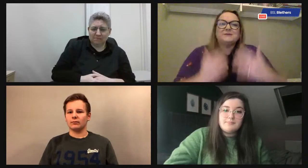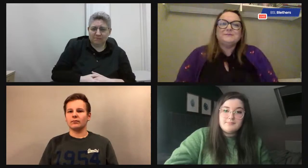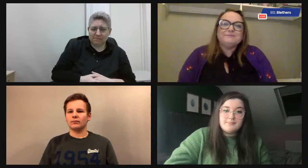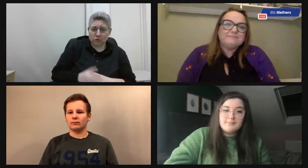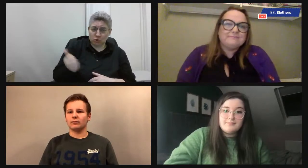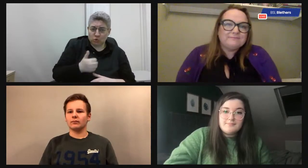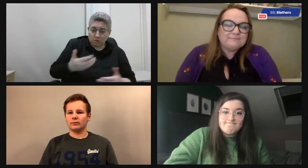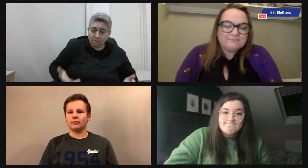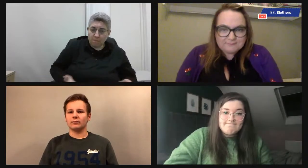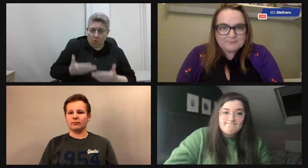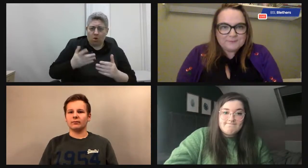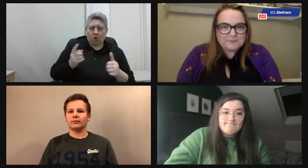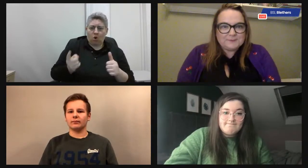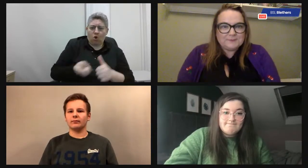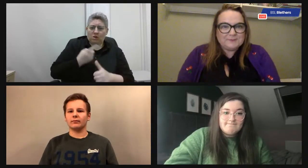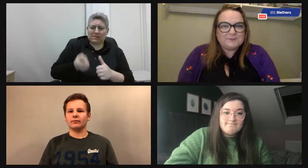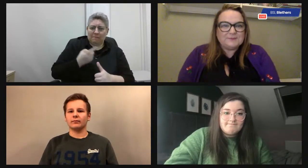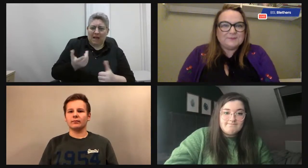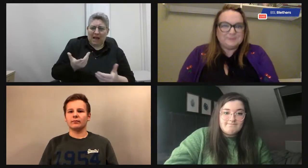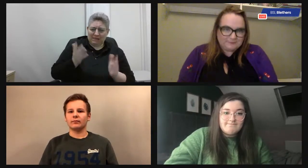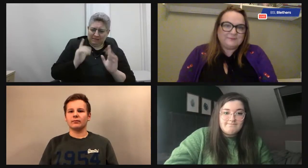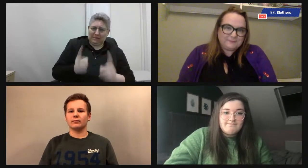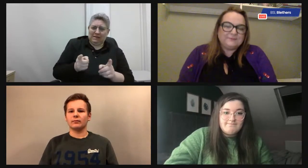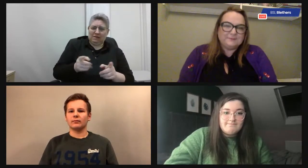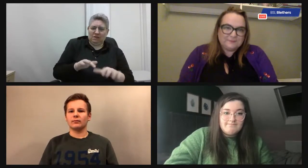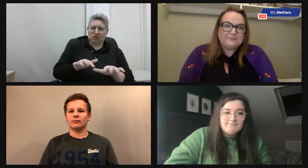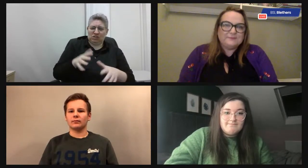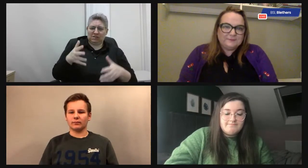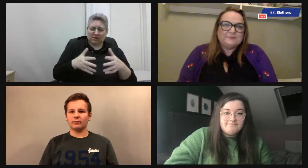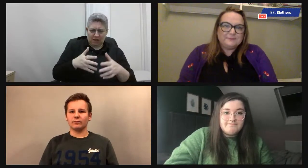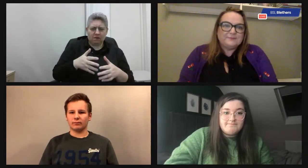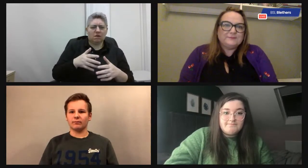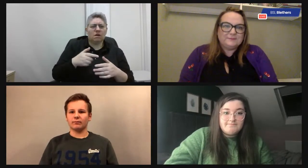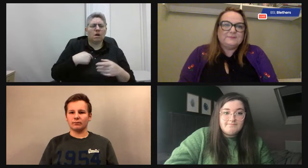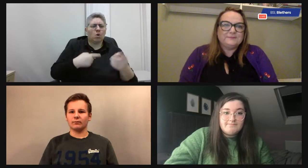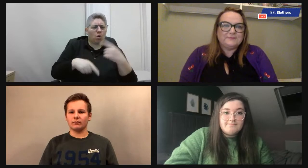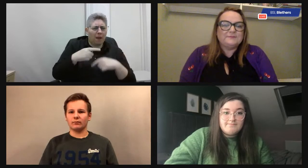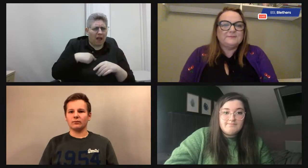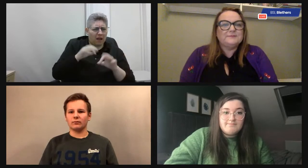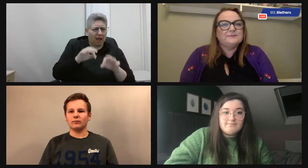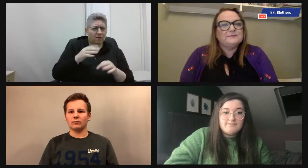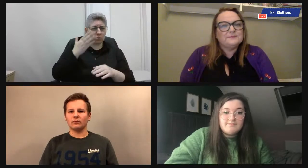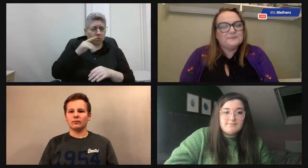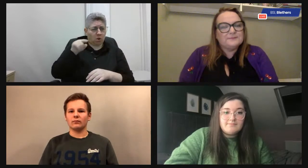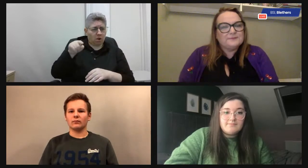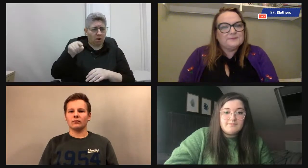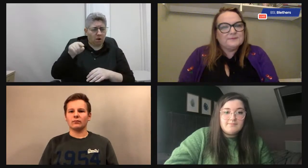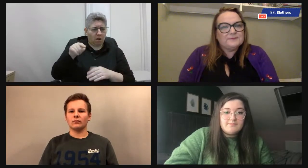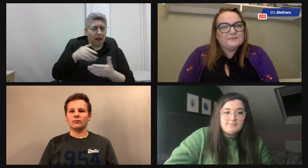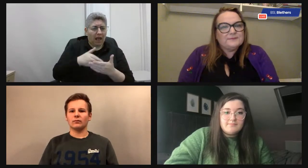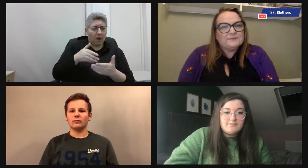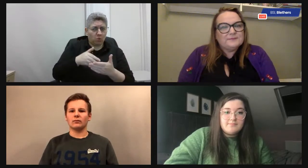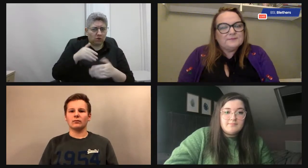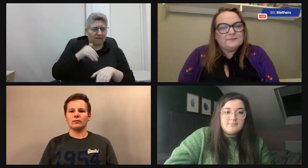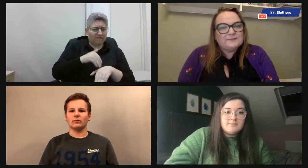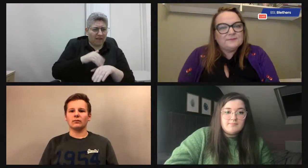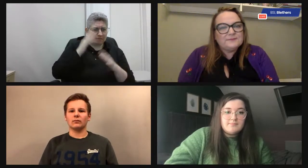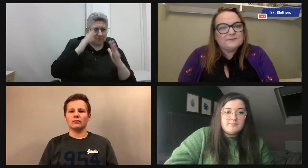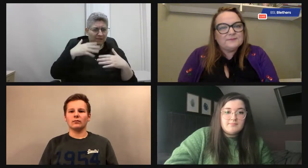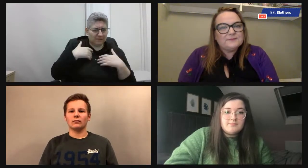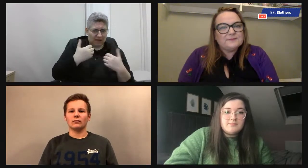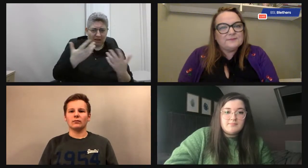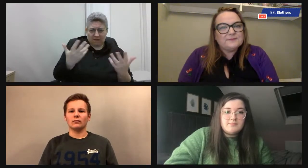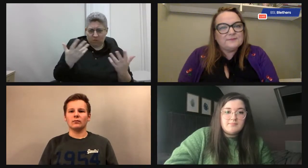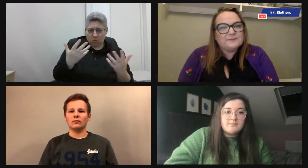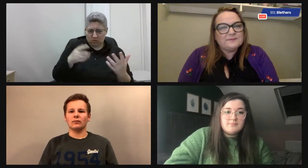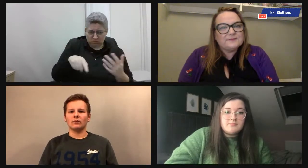sign language, It should and be that sign language should follow them all the way through their so when life. a deaf child is born, it should be automatically provided. So, how